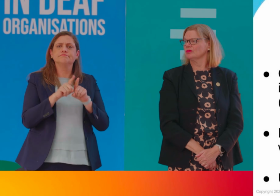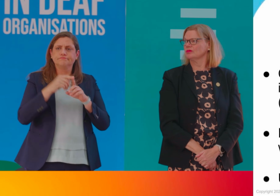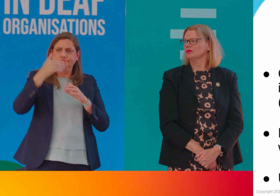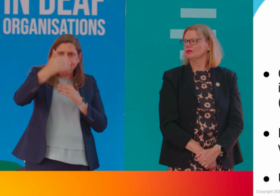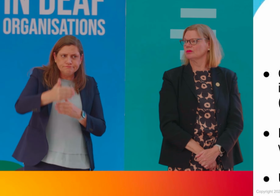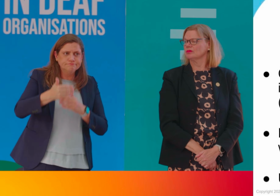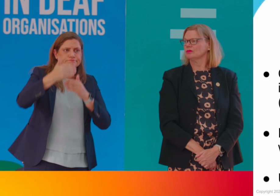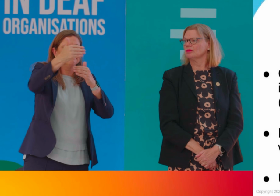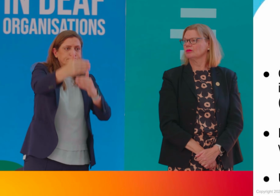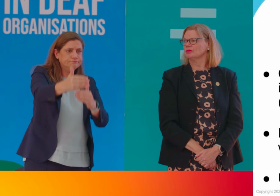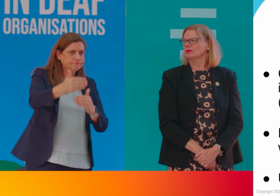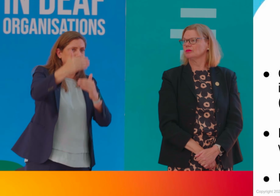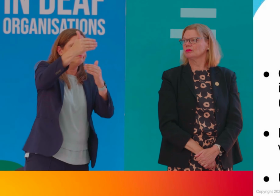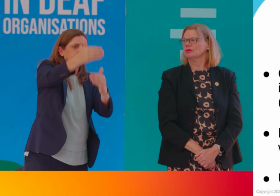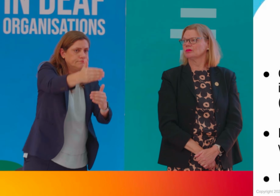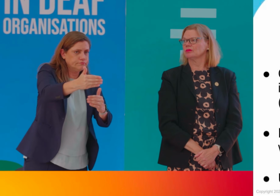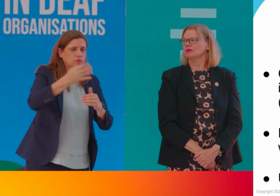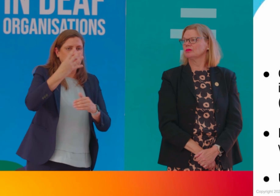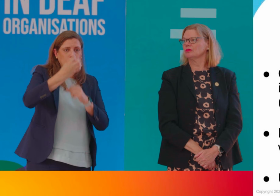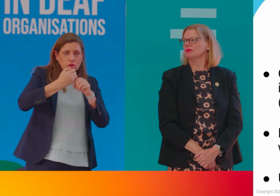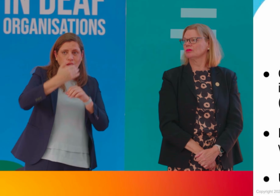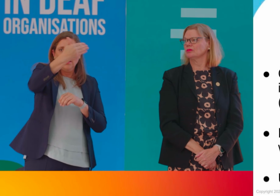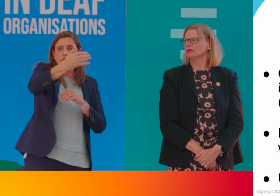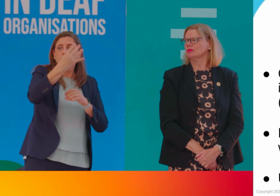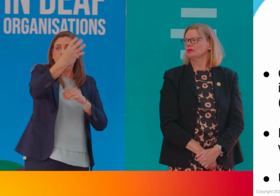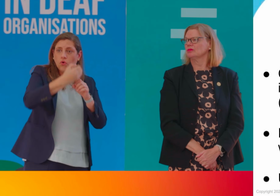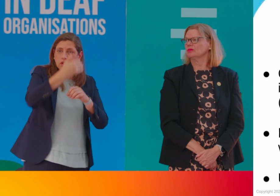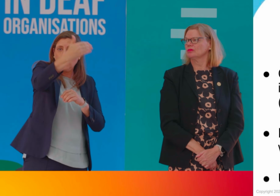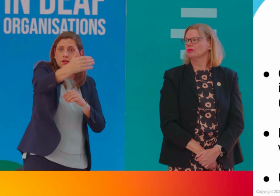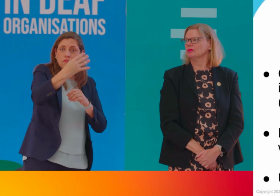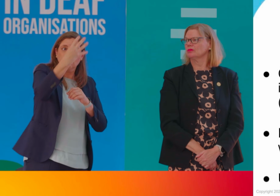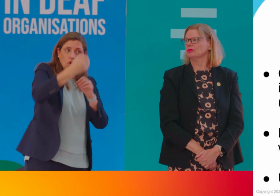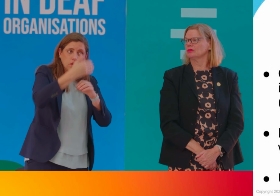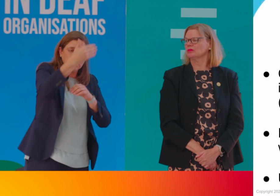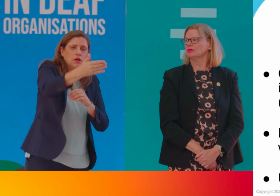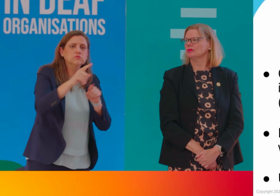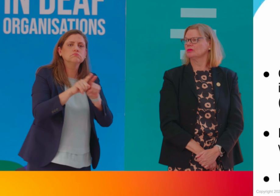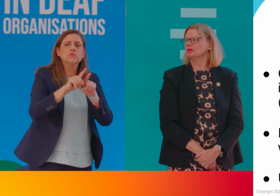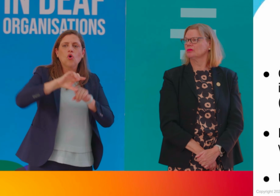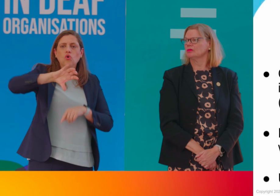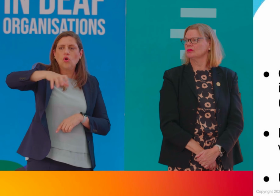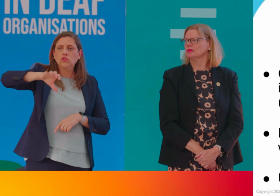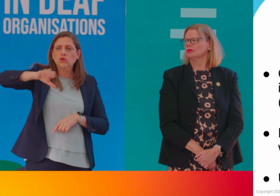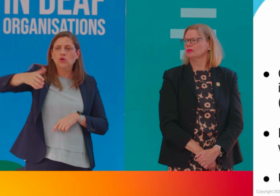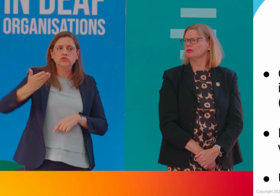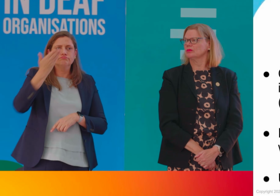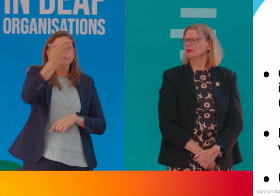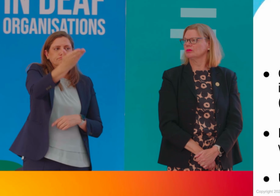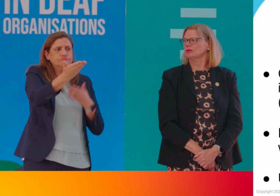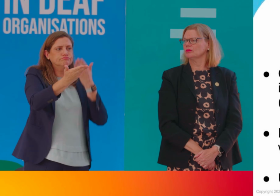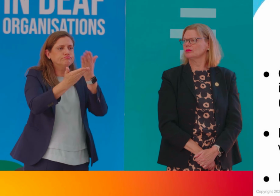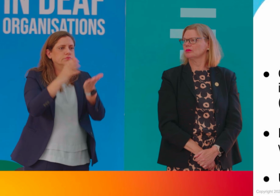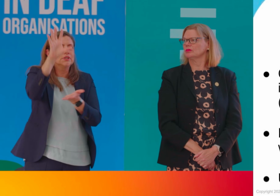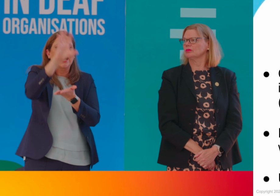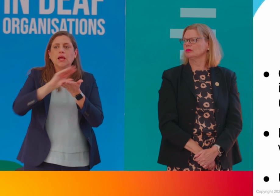CEDAW committee has a periodic report review